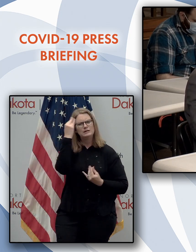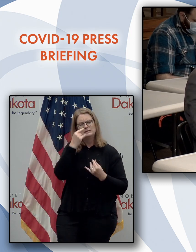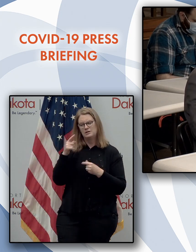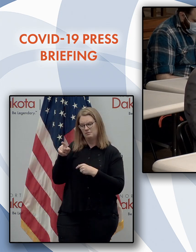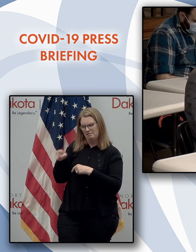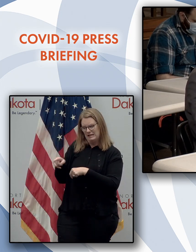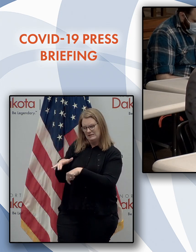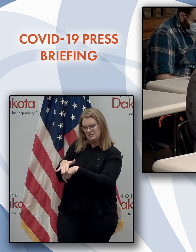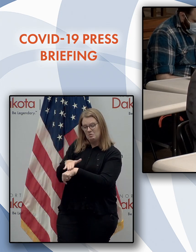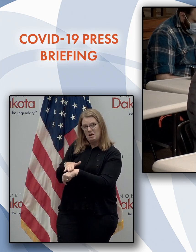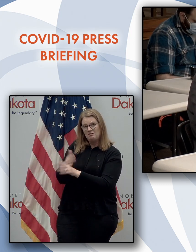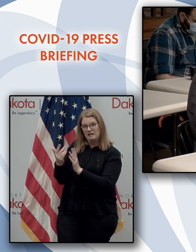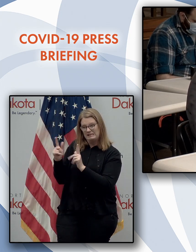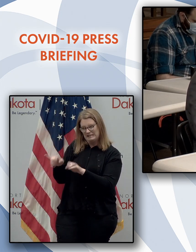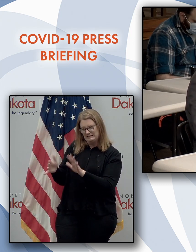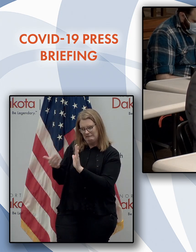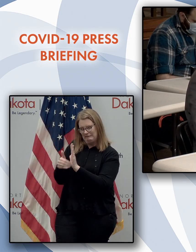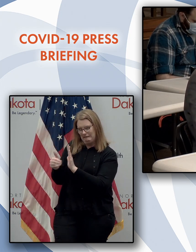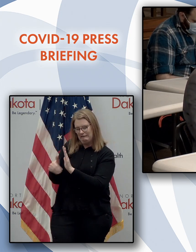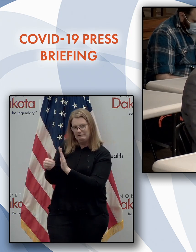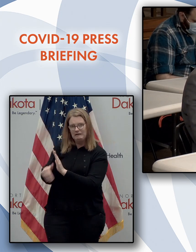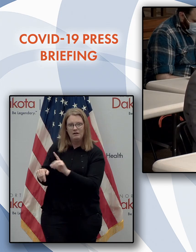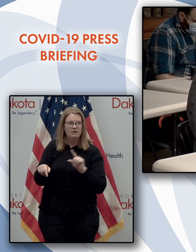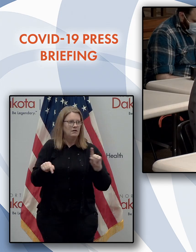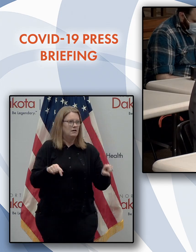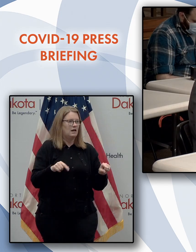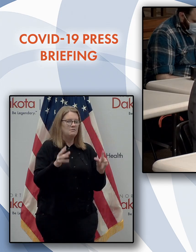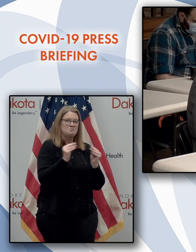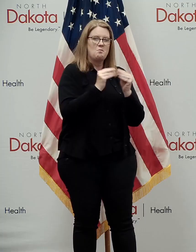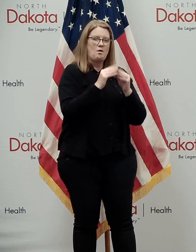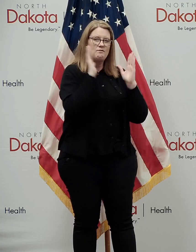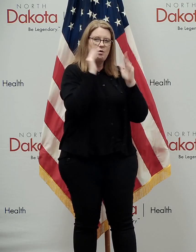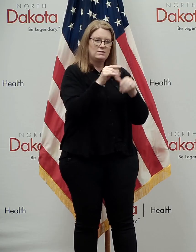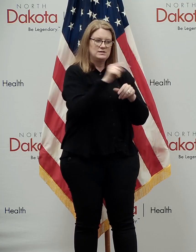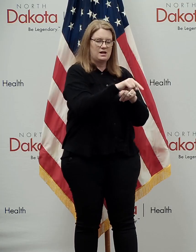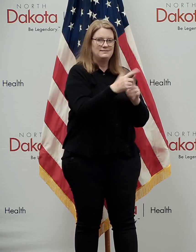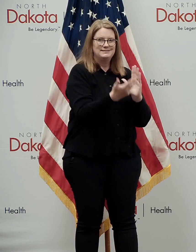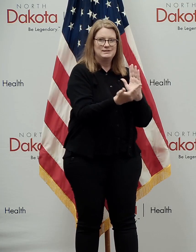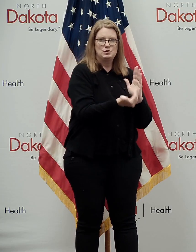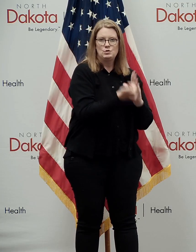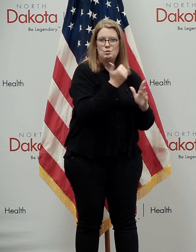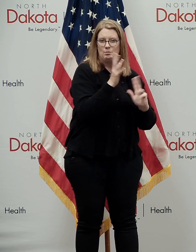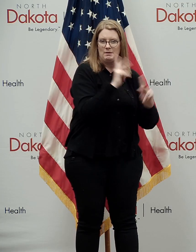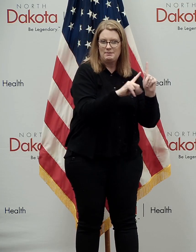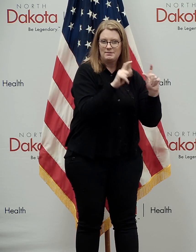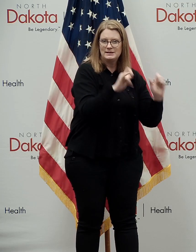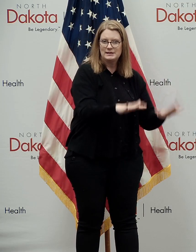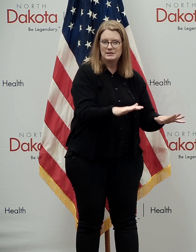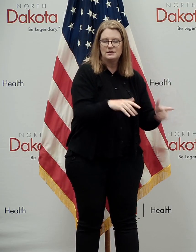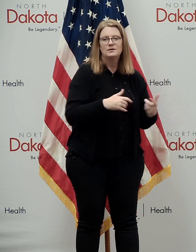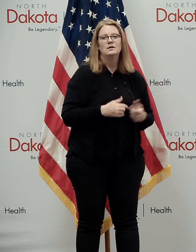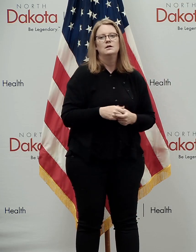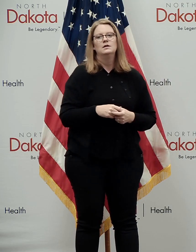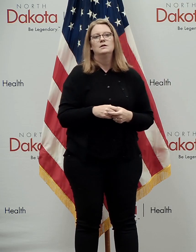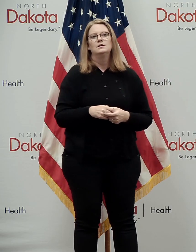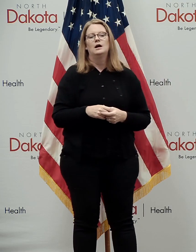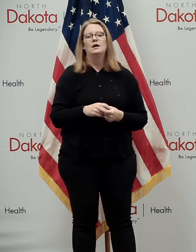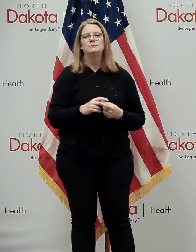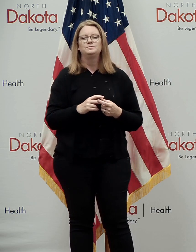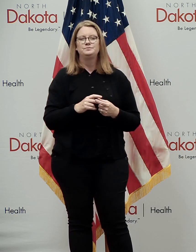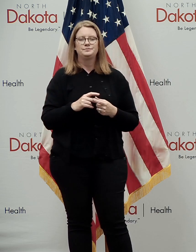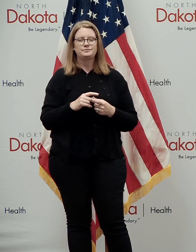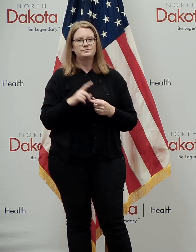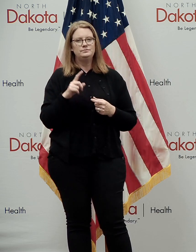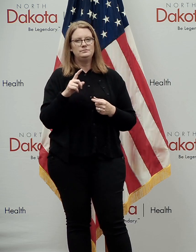test towards where it seems the positive cases seem to be? Well, I think that there's 2 components there,